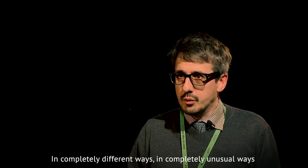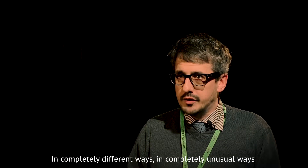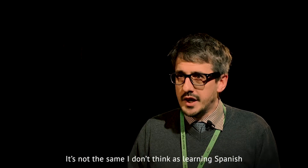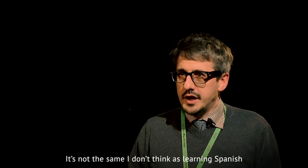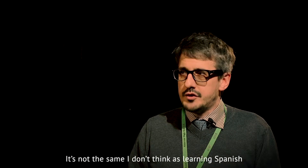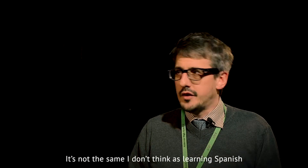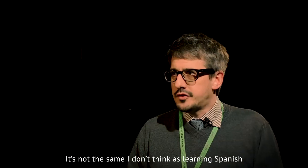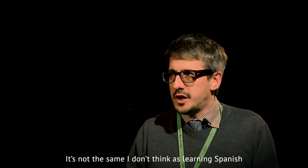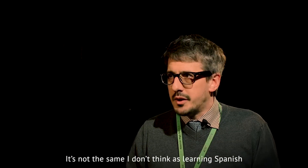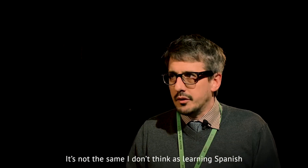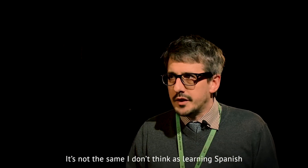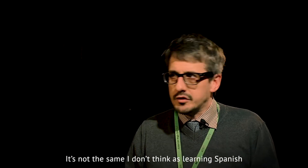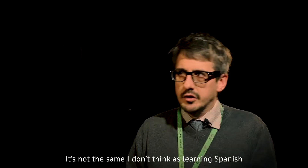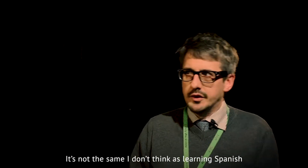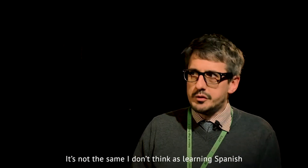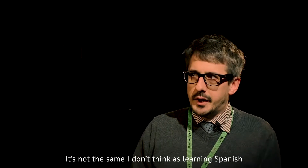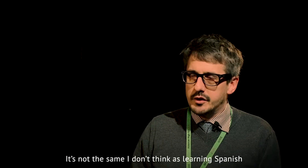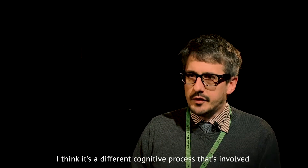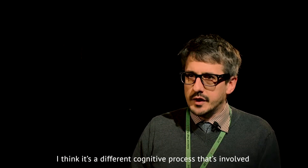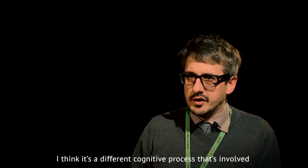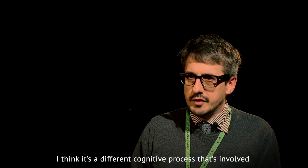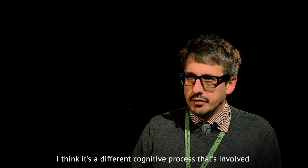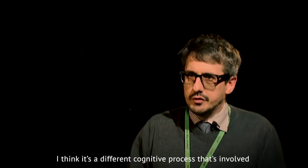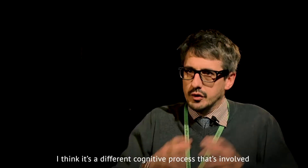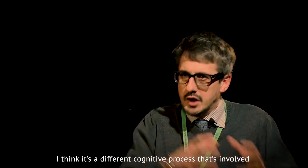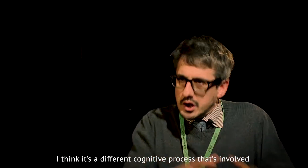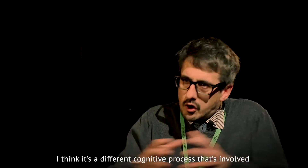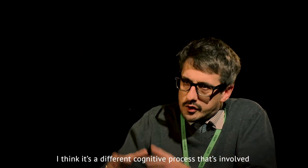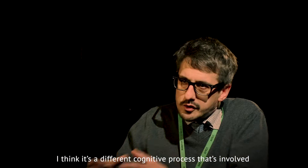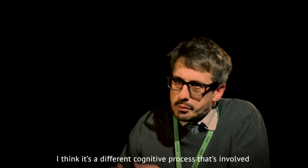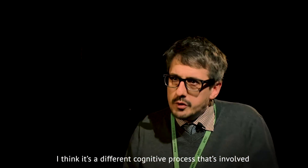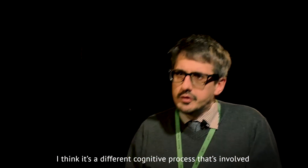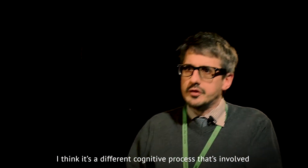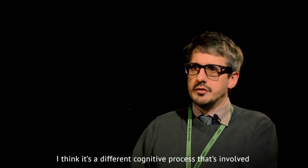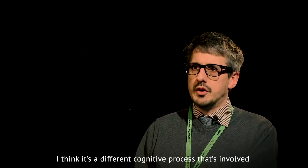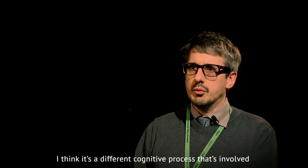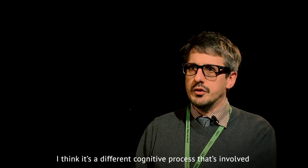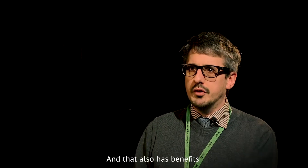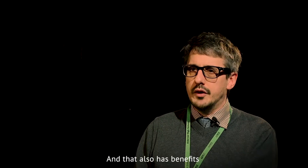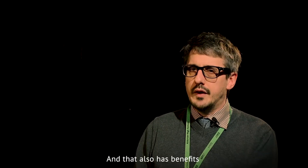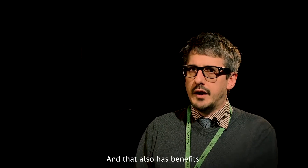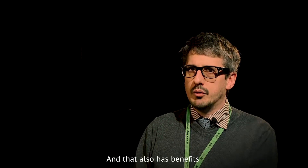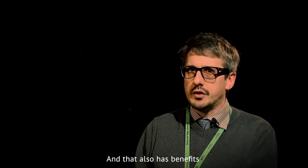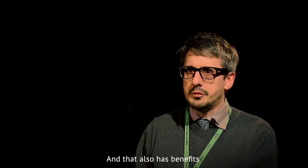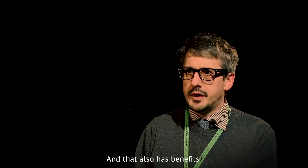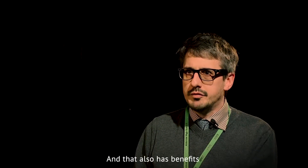ways. It's not the same, I don't think, as learning Spanish. I think it's a different sort of cognitive process that's involved, and that also has